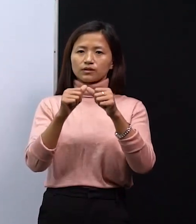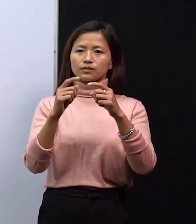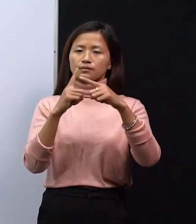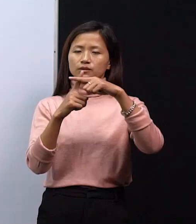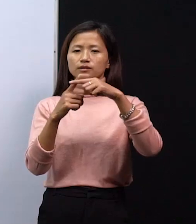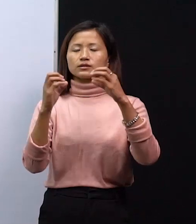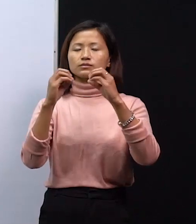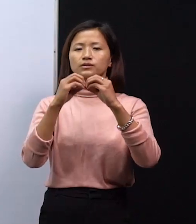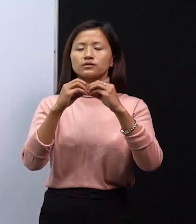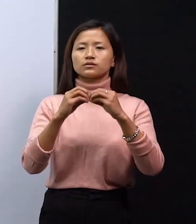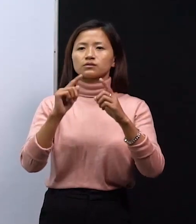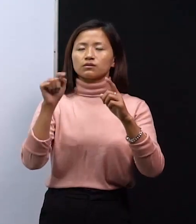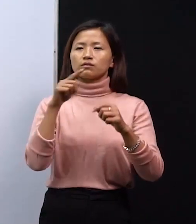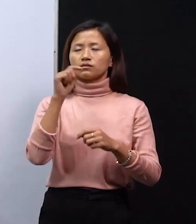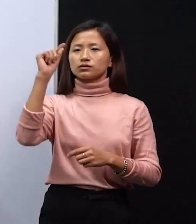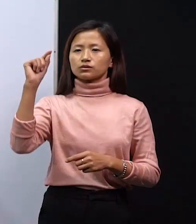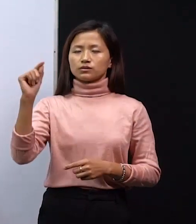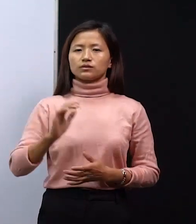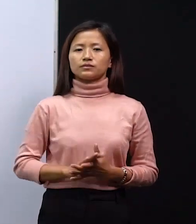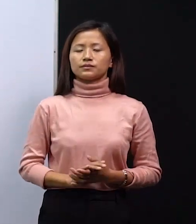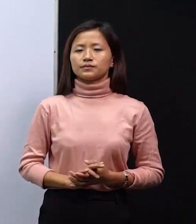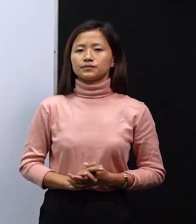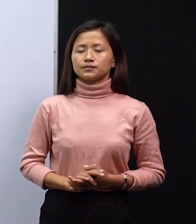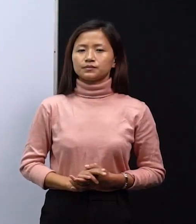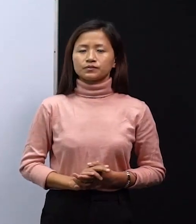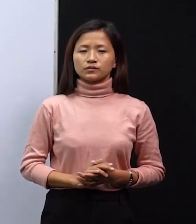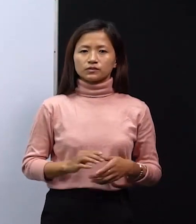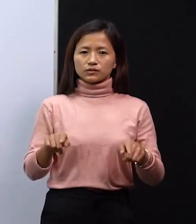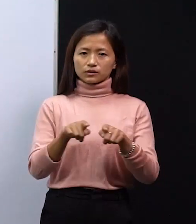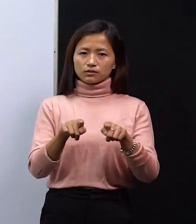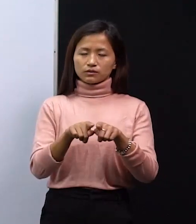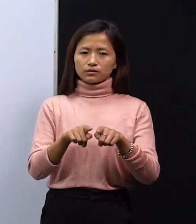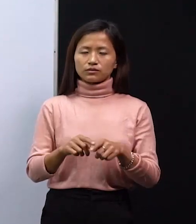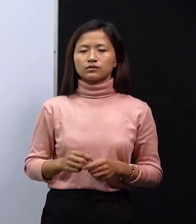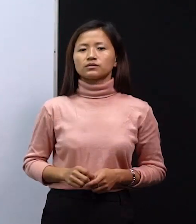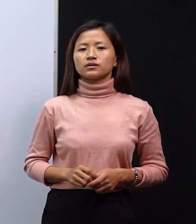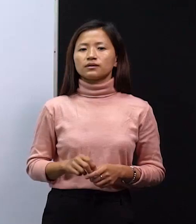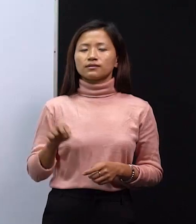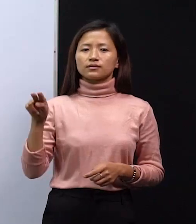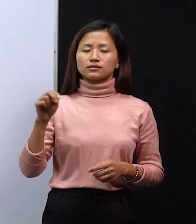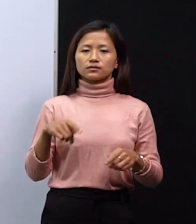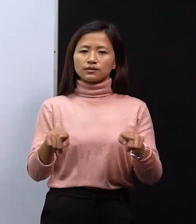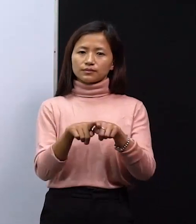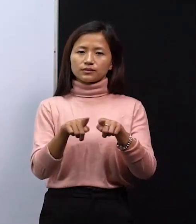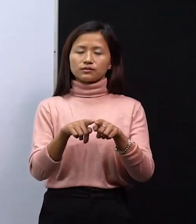plus b, the whole square. All right. Similarly, for other questions, you have to make it in this manner. All